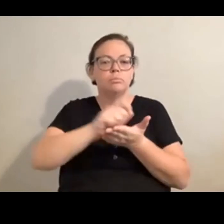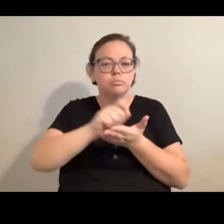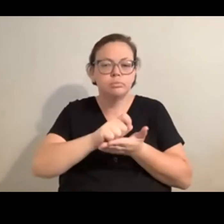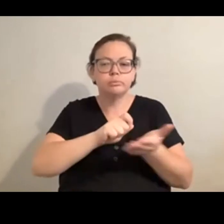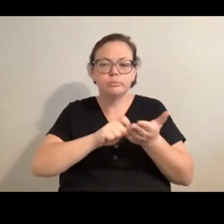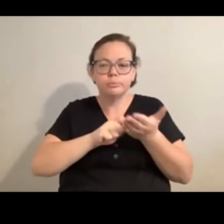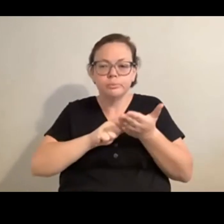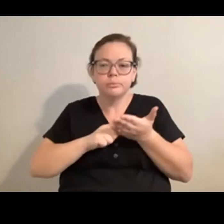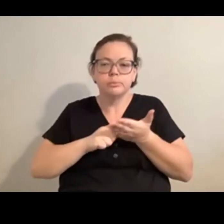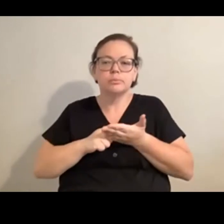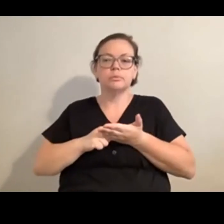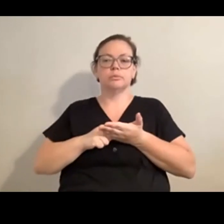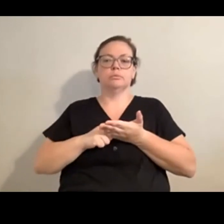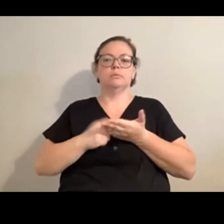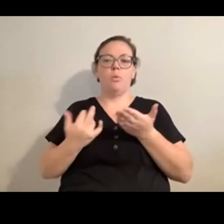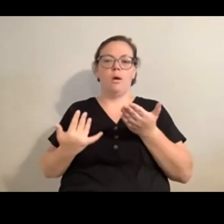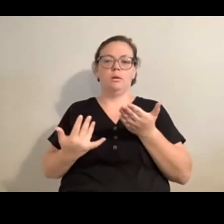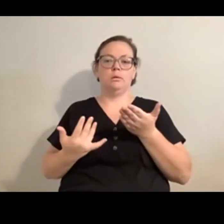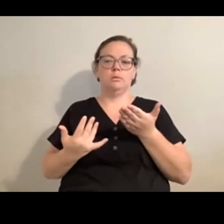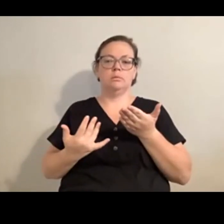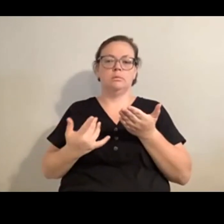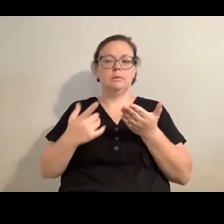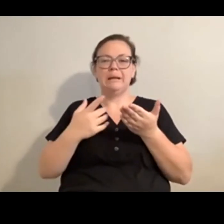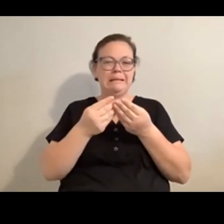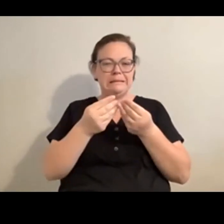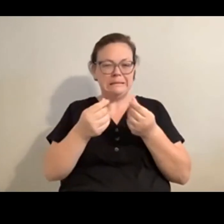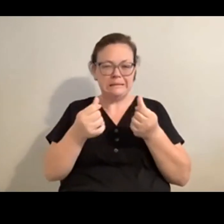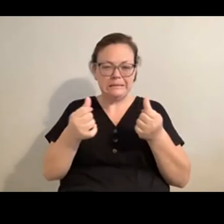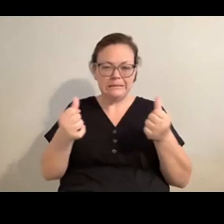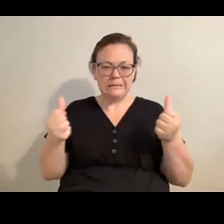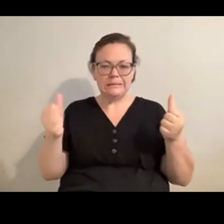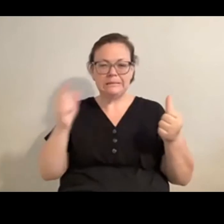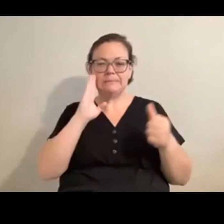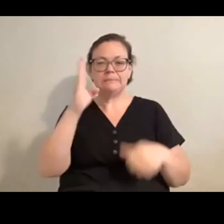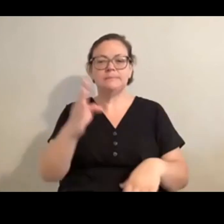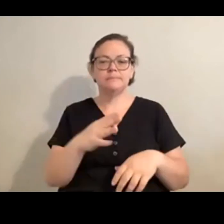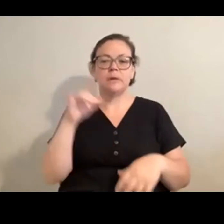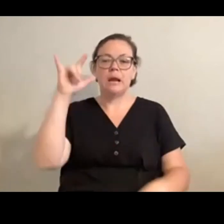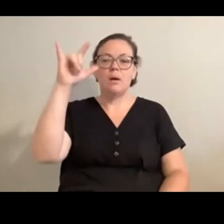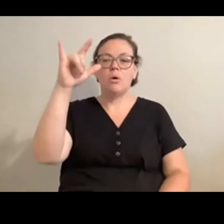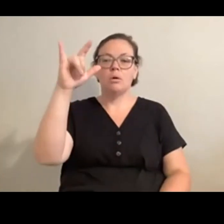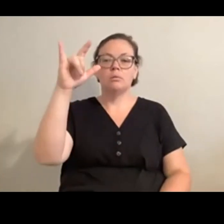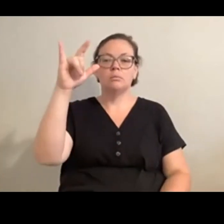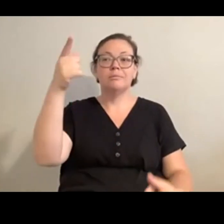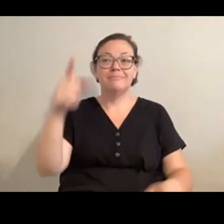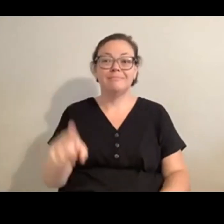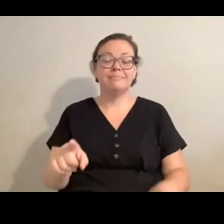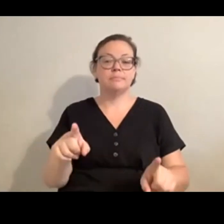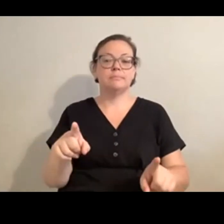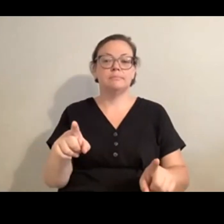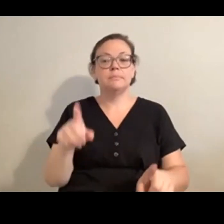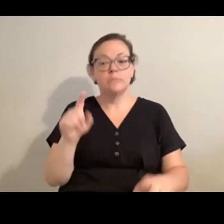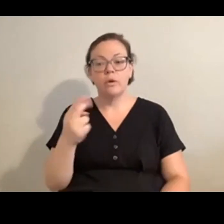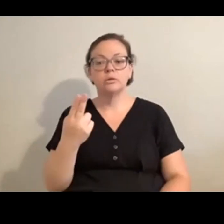and closer to you by cue, unnodding at a frayed horizon in an airport when it